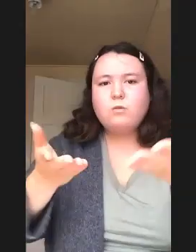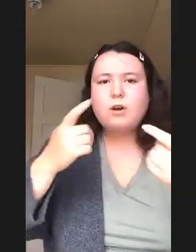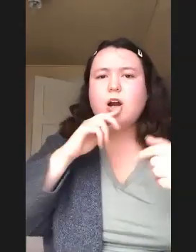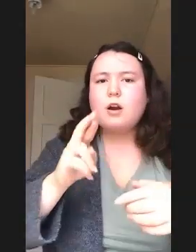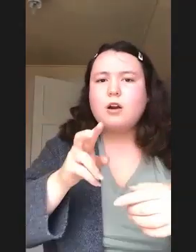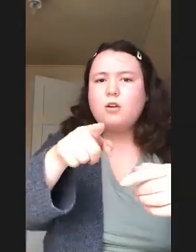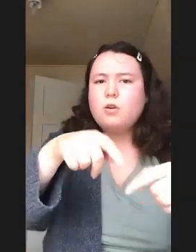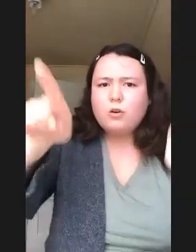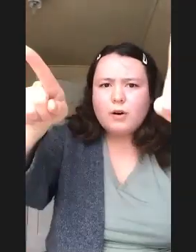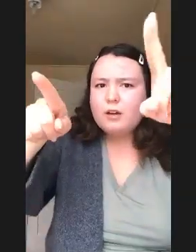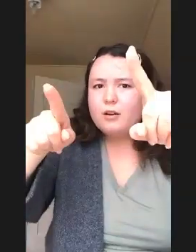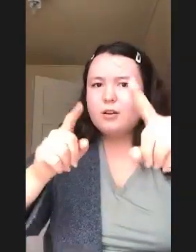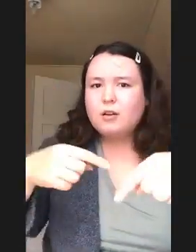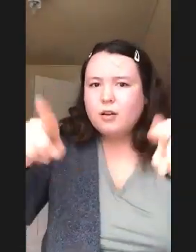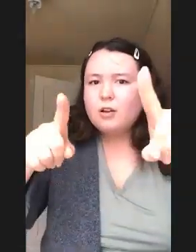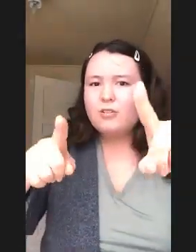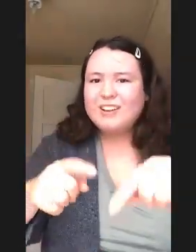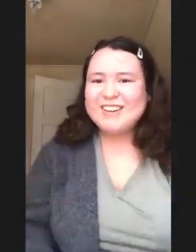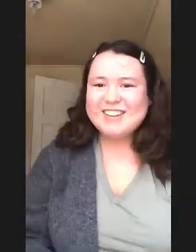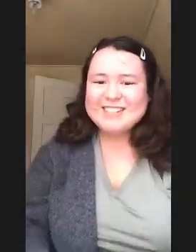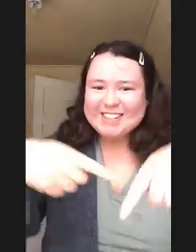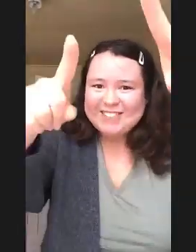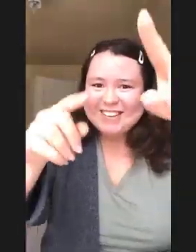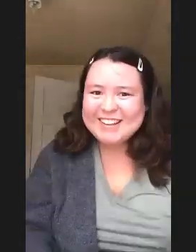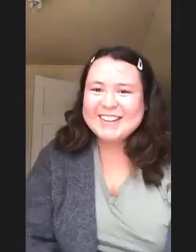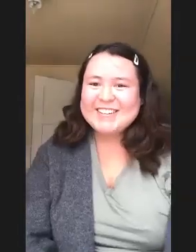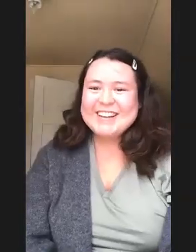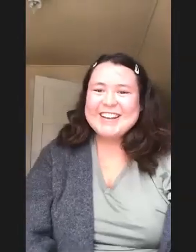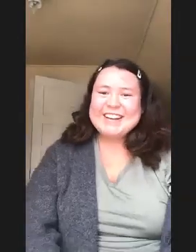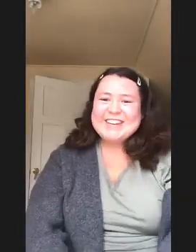Where are you going? Going. He's leaving. You know?